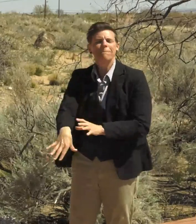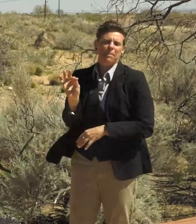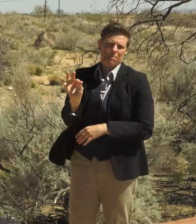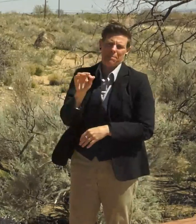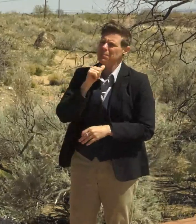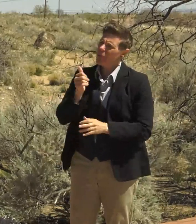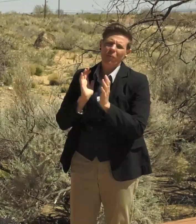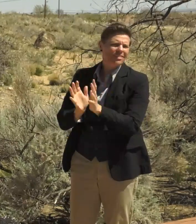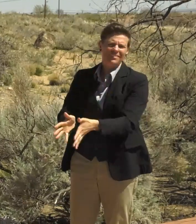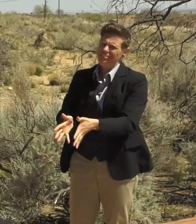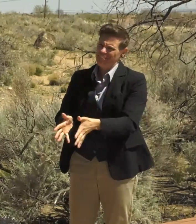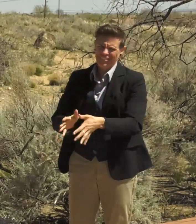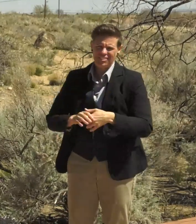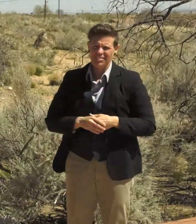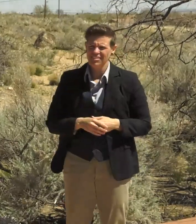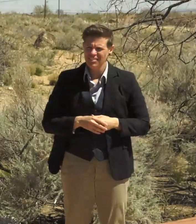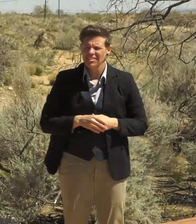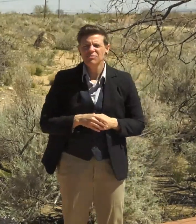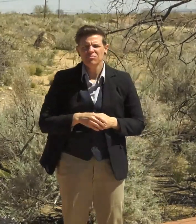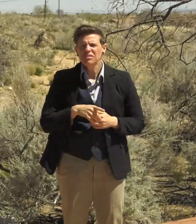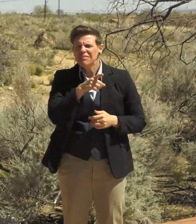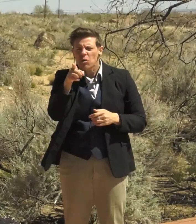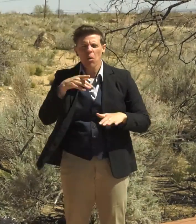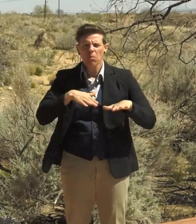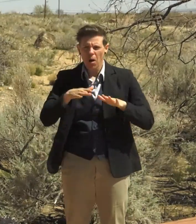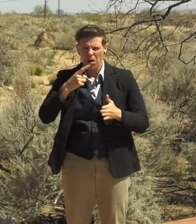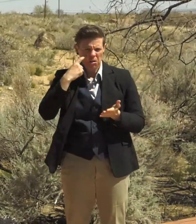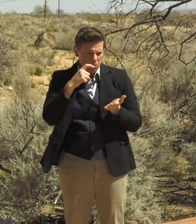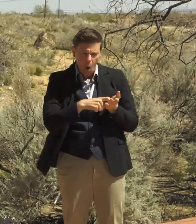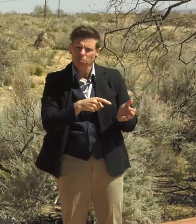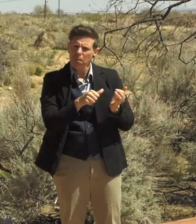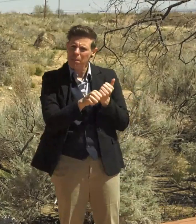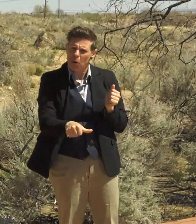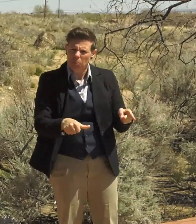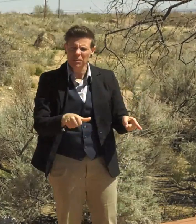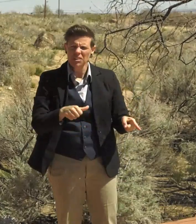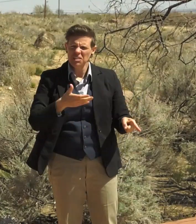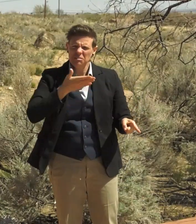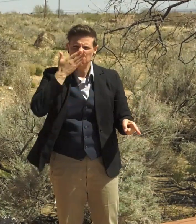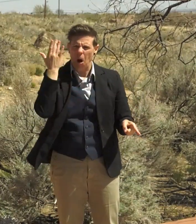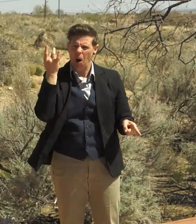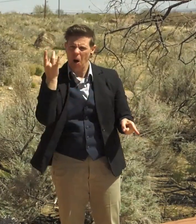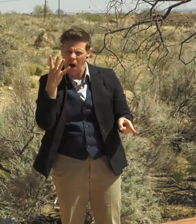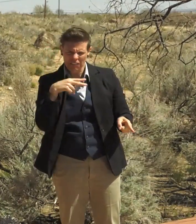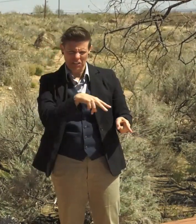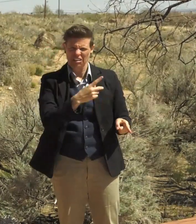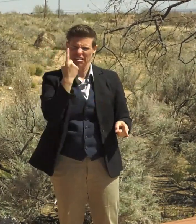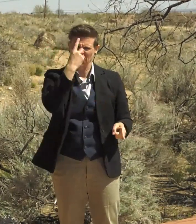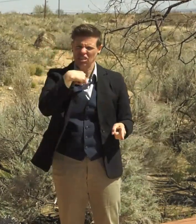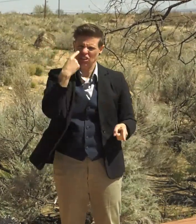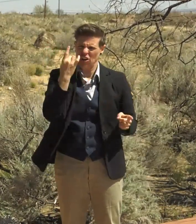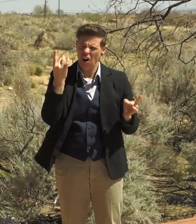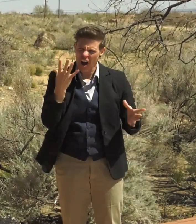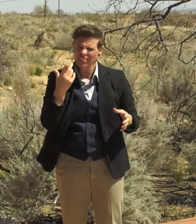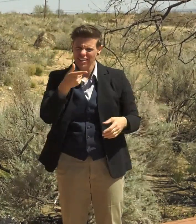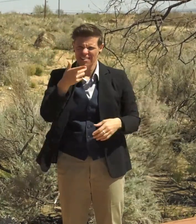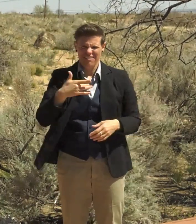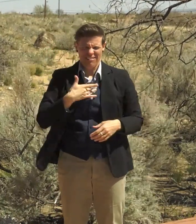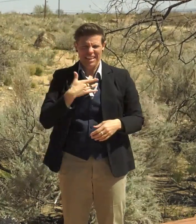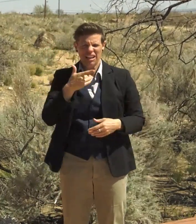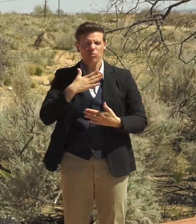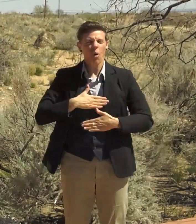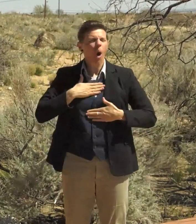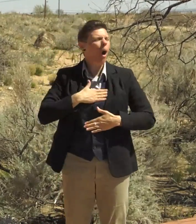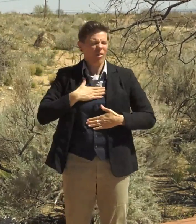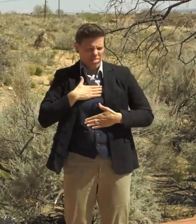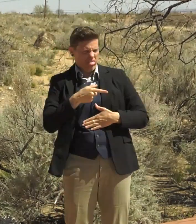you. The smell, the visual effect that it has. Let's keep these areas pristine and clean. In addition to that, these